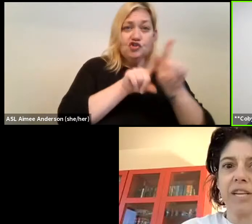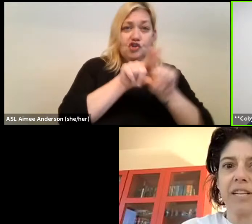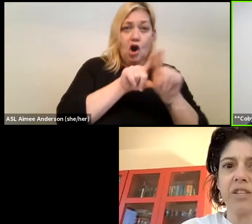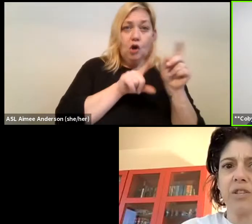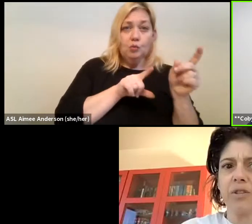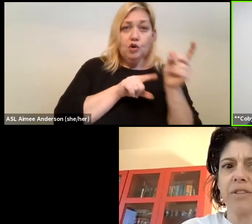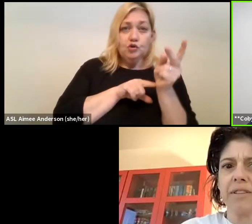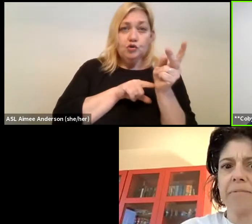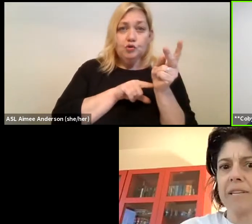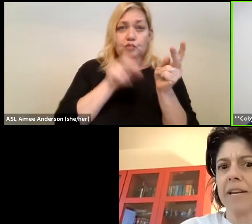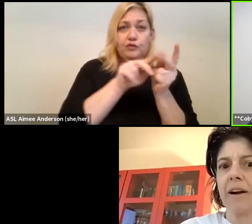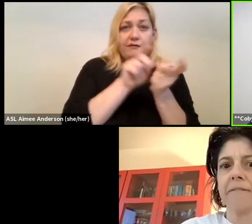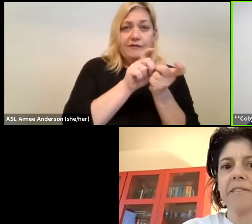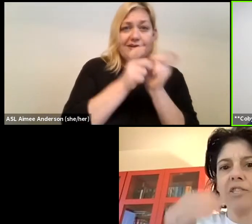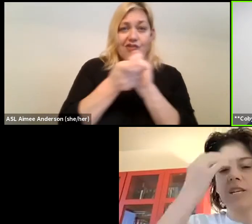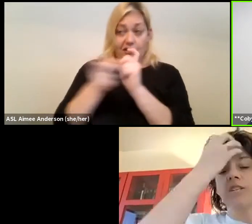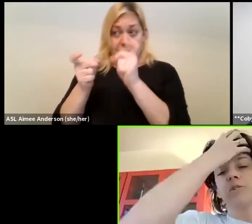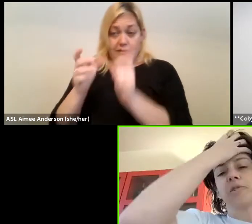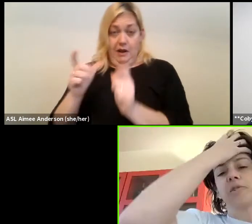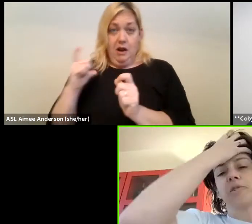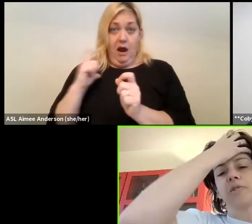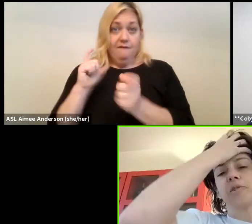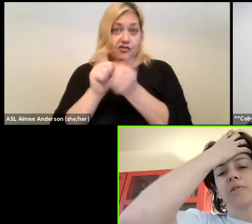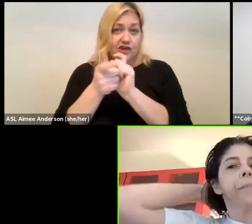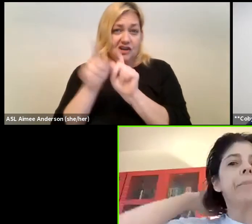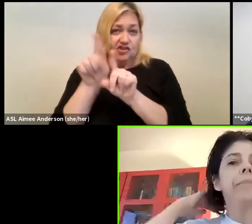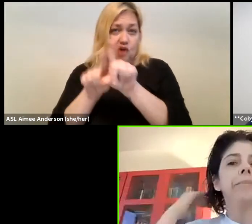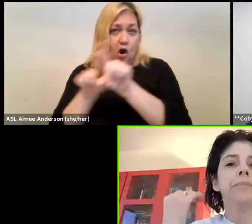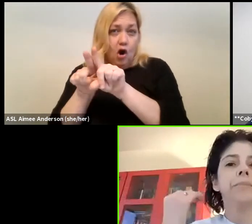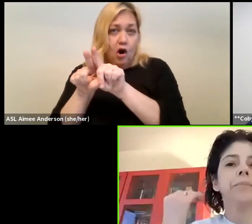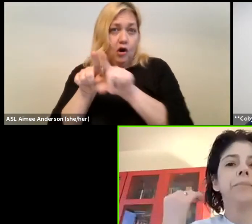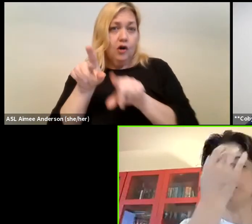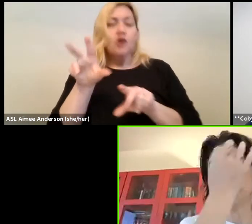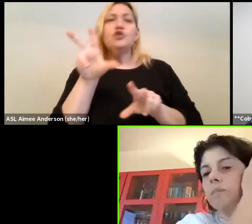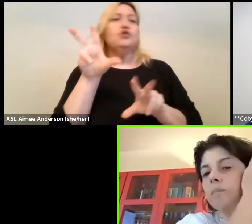stars change, the presiding officer changes, or no? No.